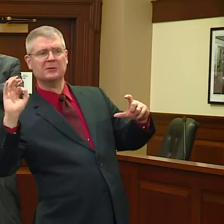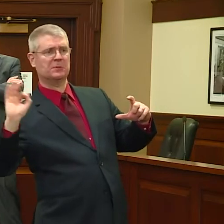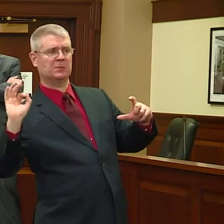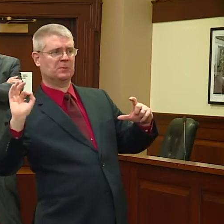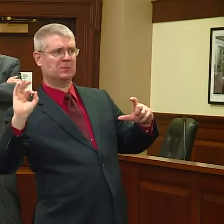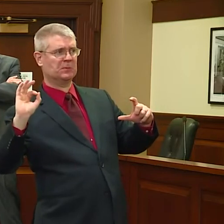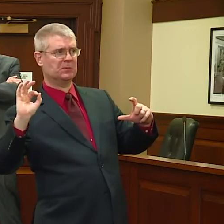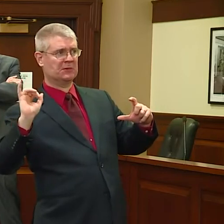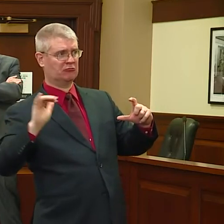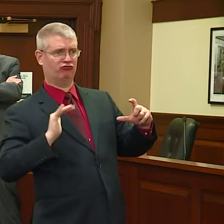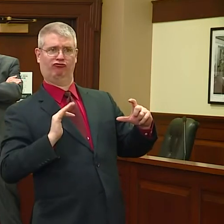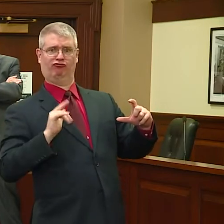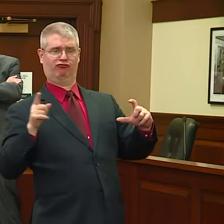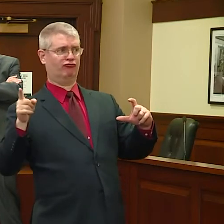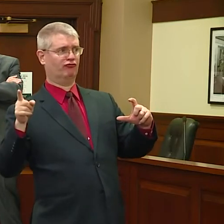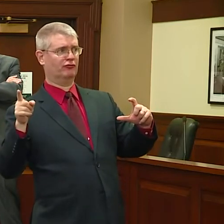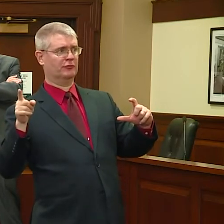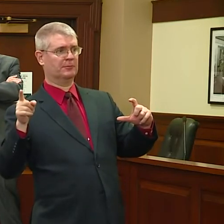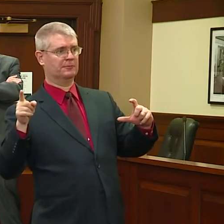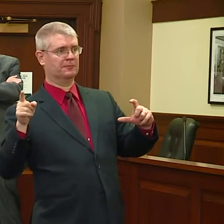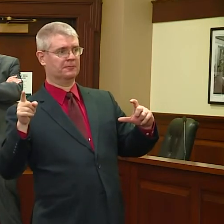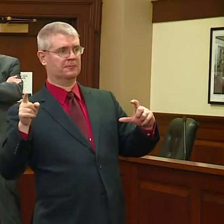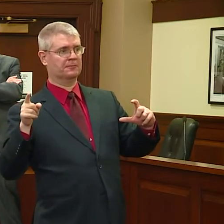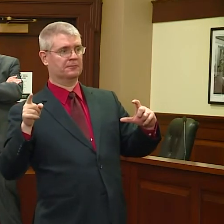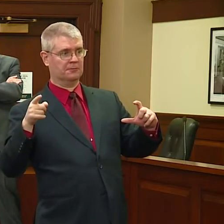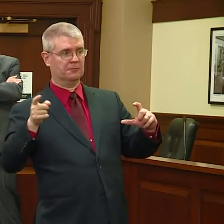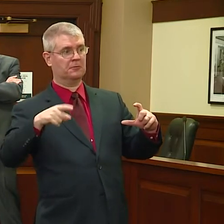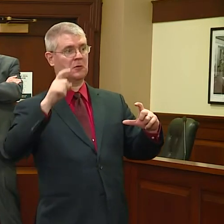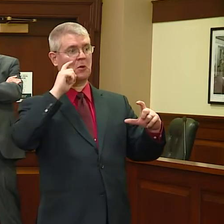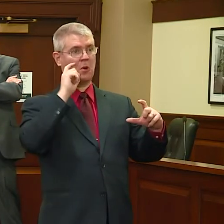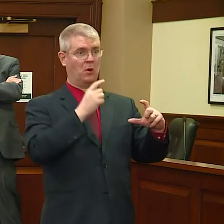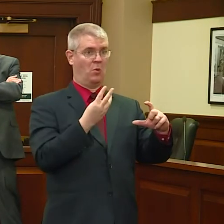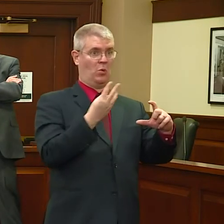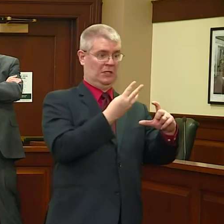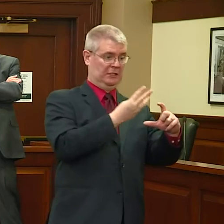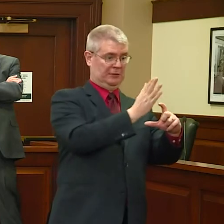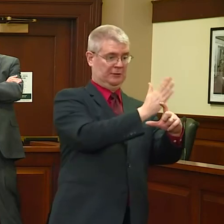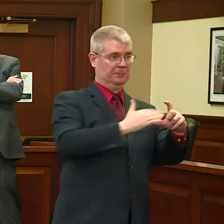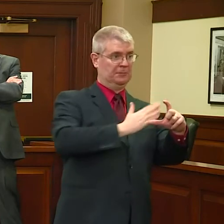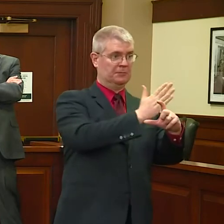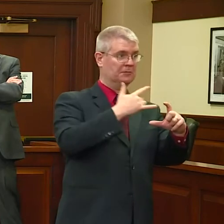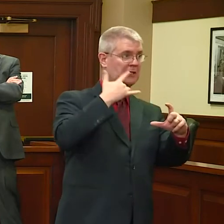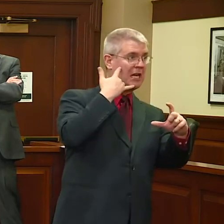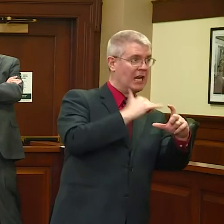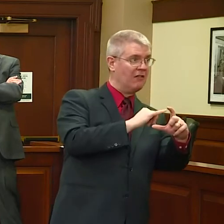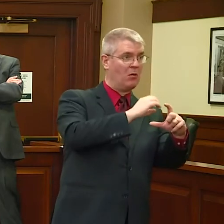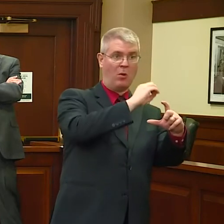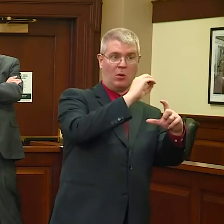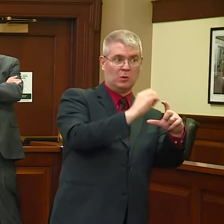of our neighbors to the west seeing lowering rates. Next slide.